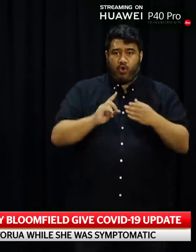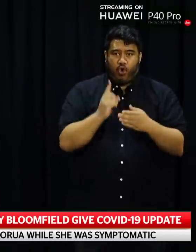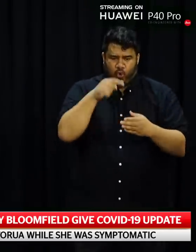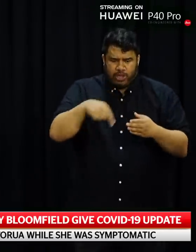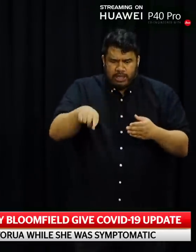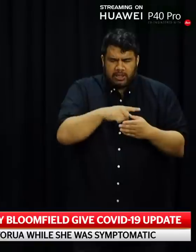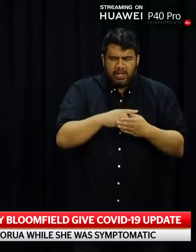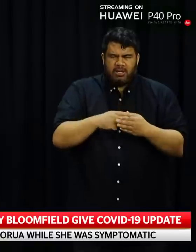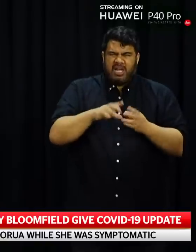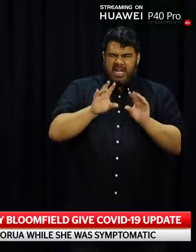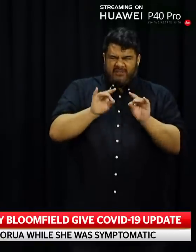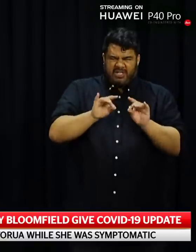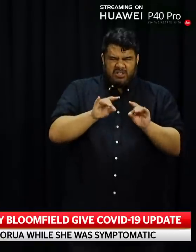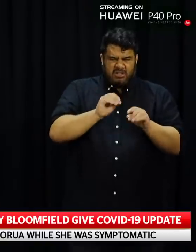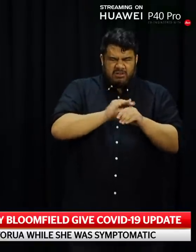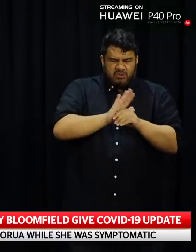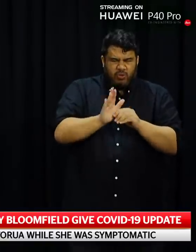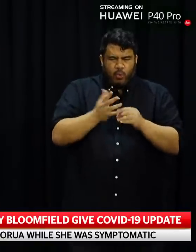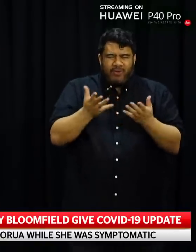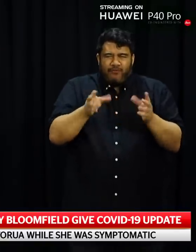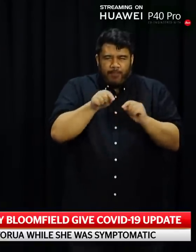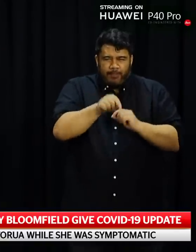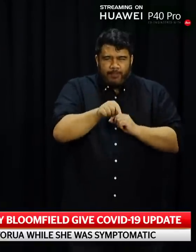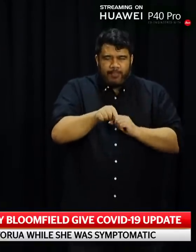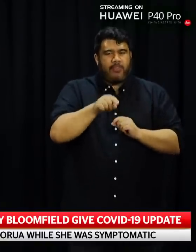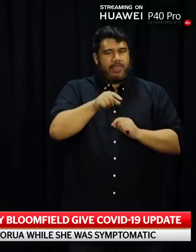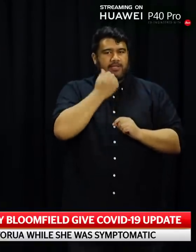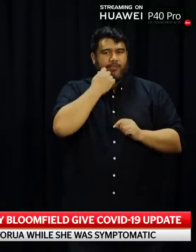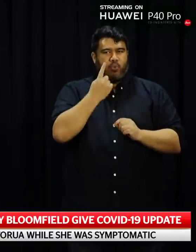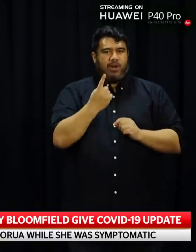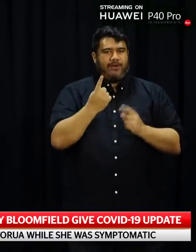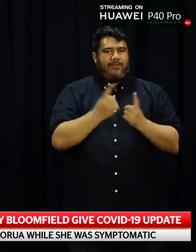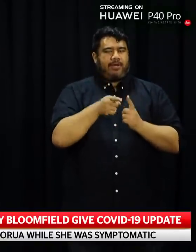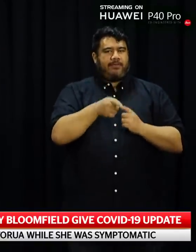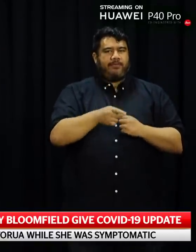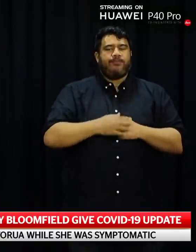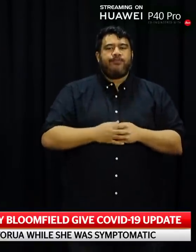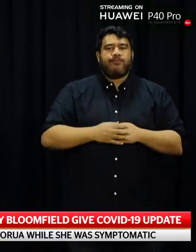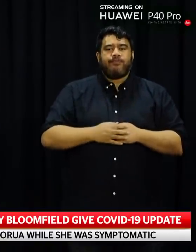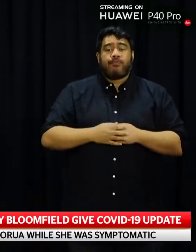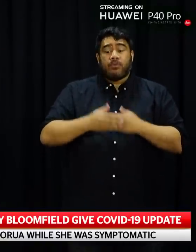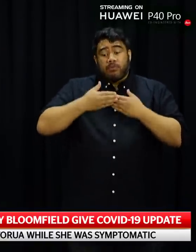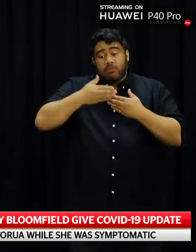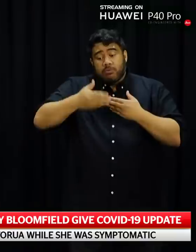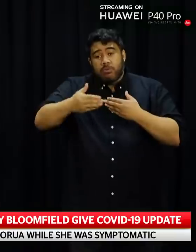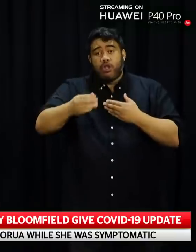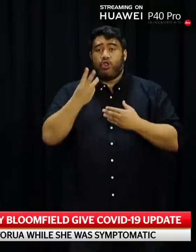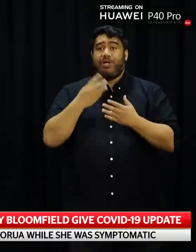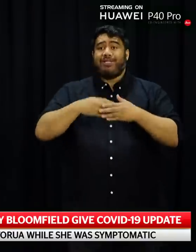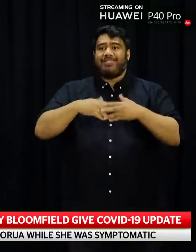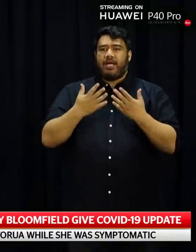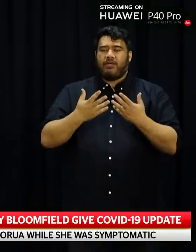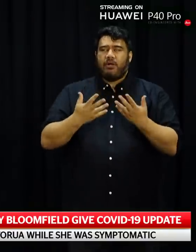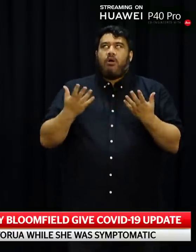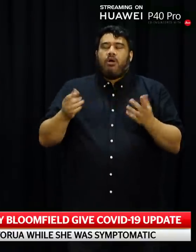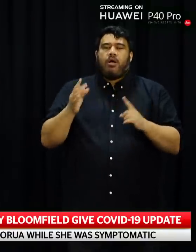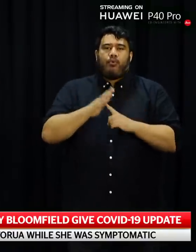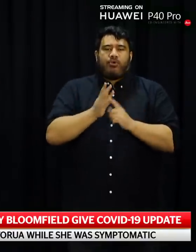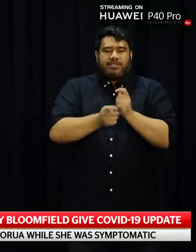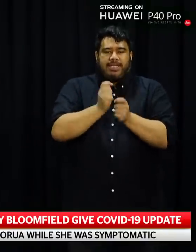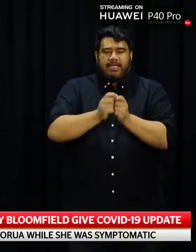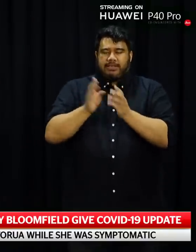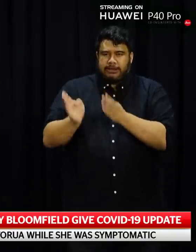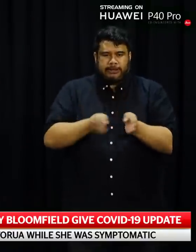As Dr. Bloomfield has said, testing will play a very important role over the next 3 days as we gather further